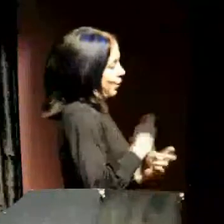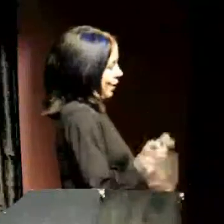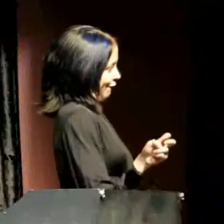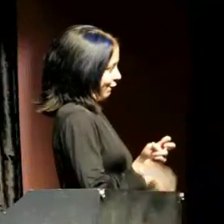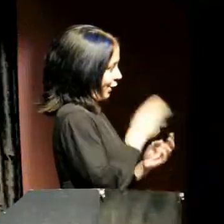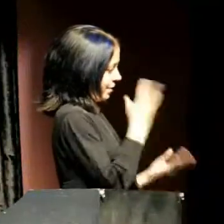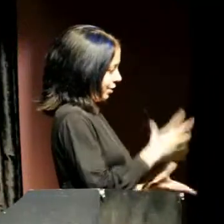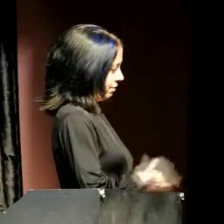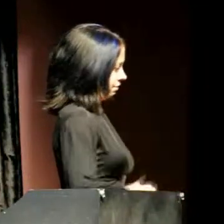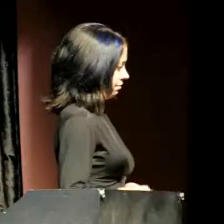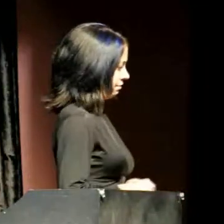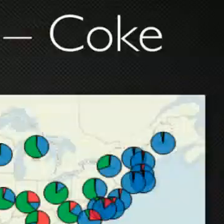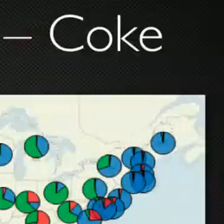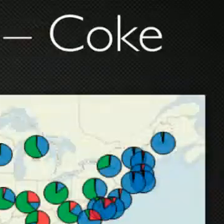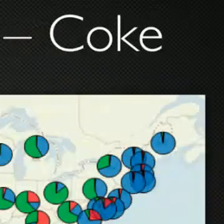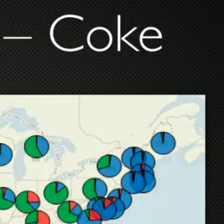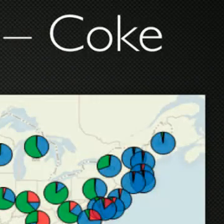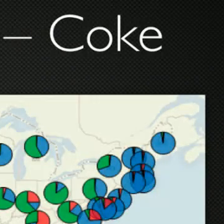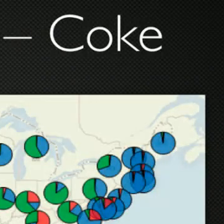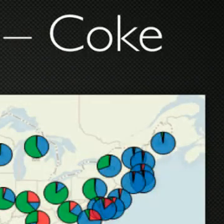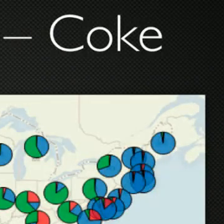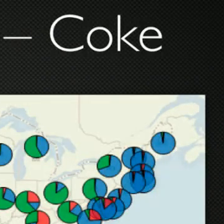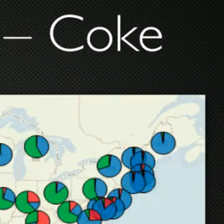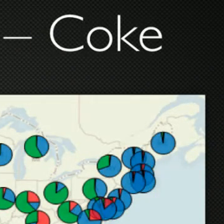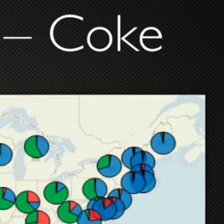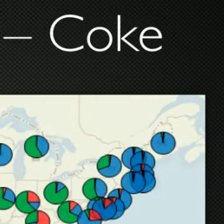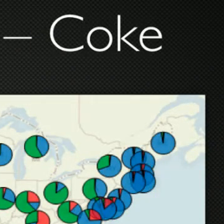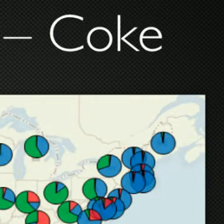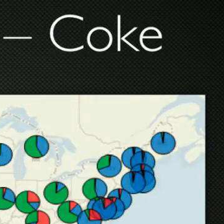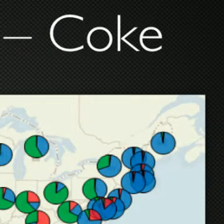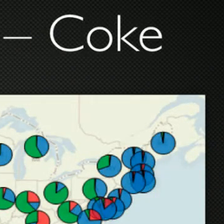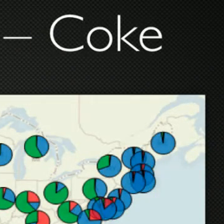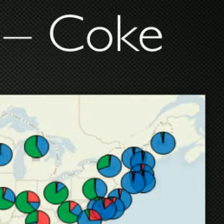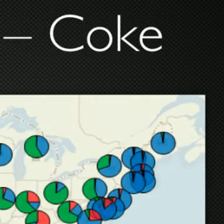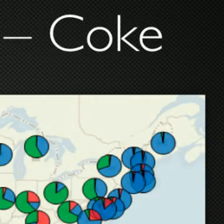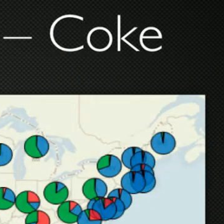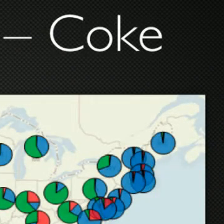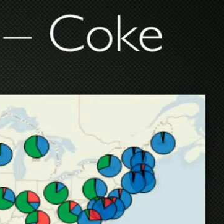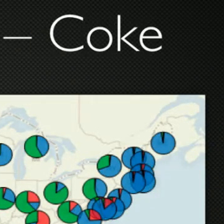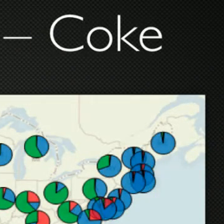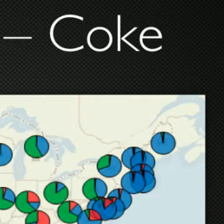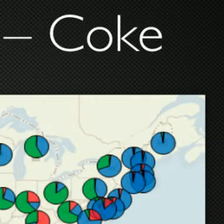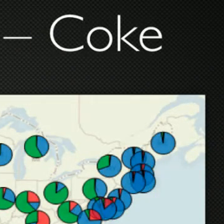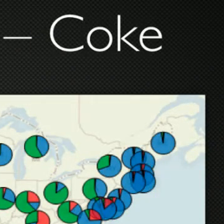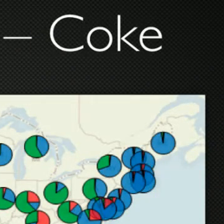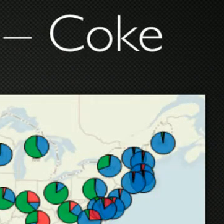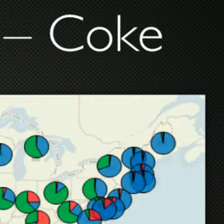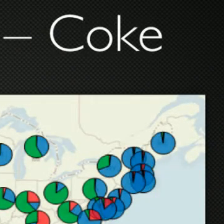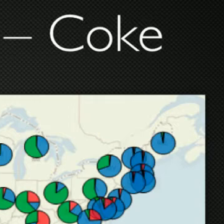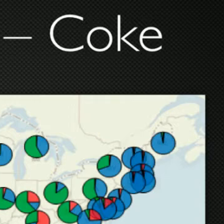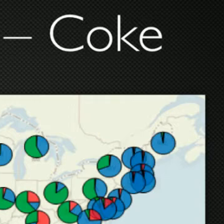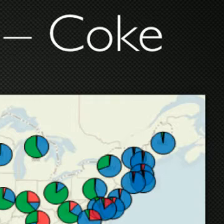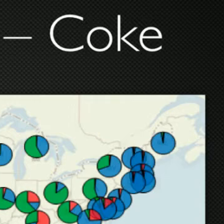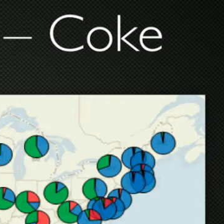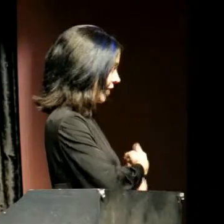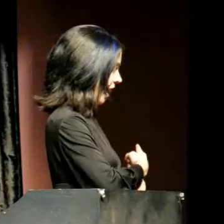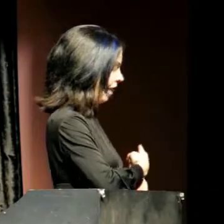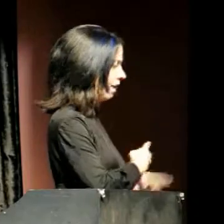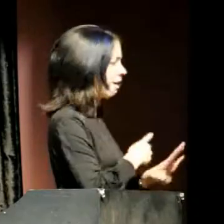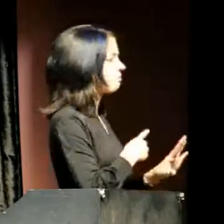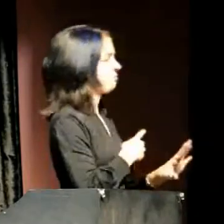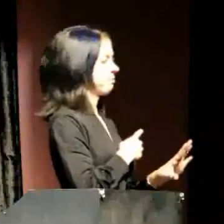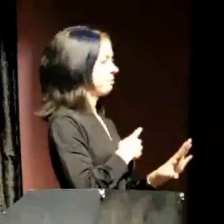couple years ago, this graphic went viral on the internet. Oh, I'm sorry. Yeah, if you really want to mess up your data sets, just step